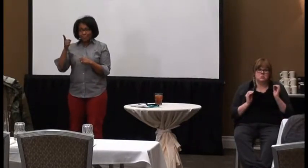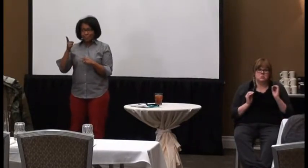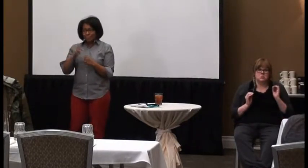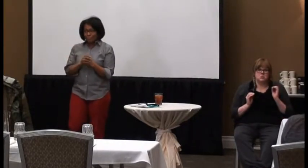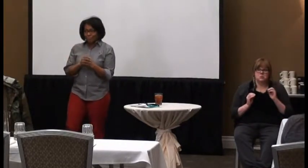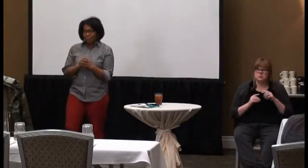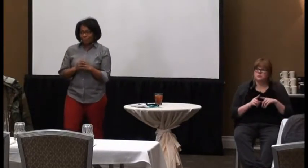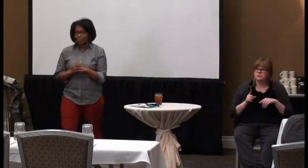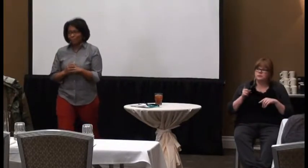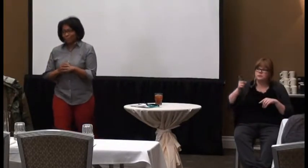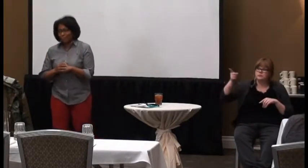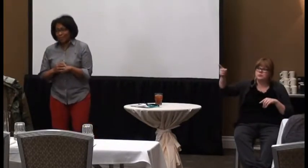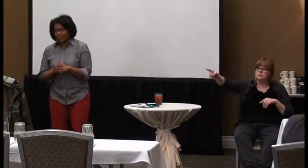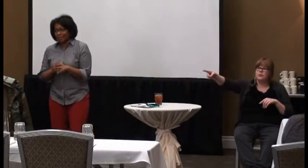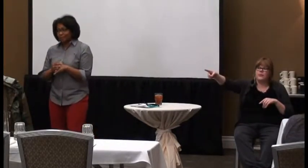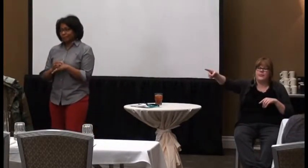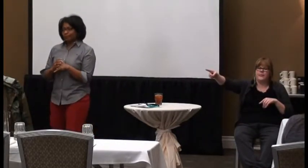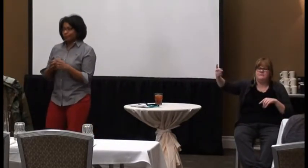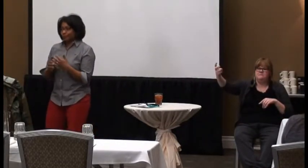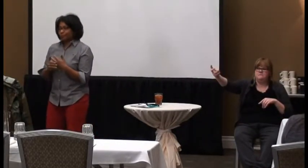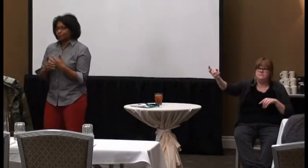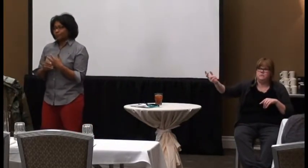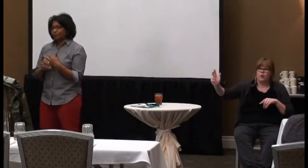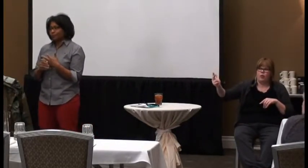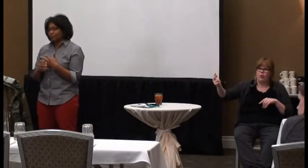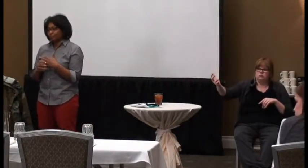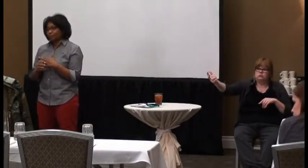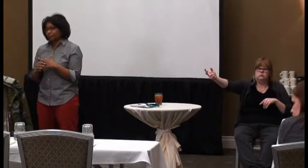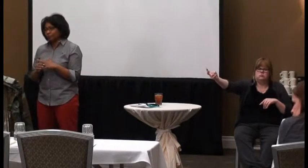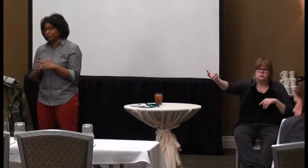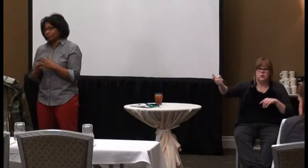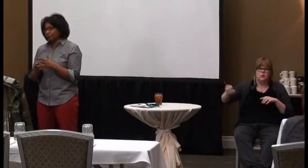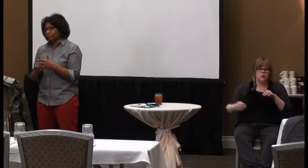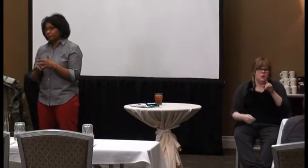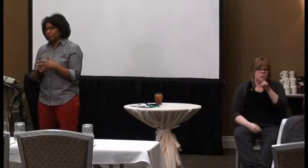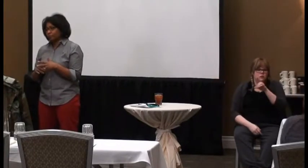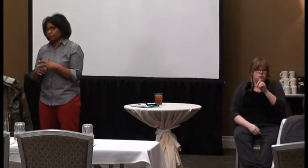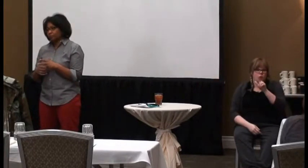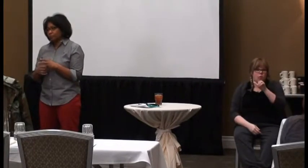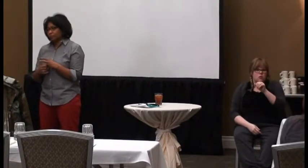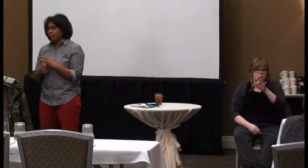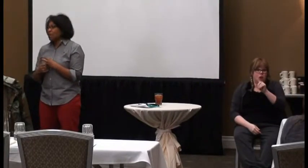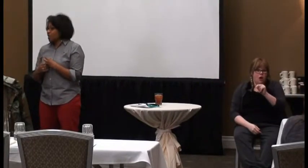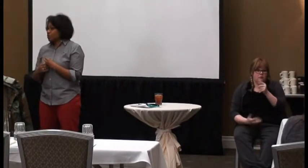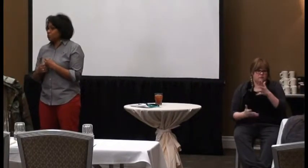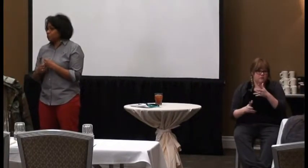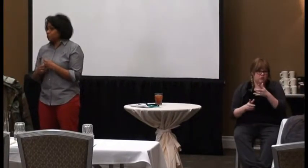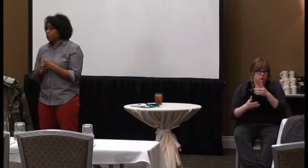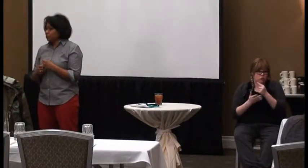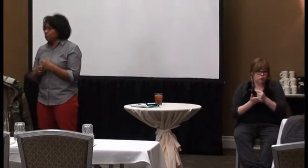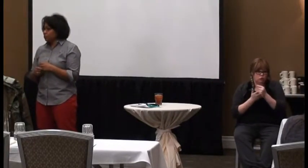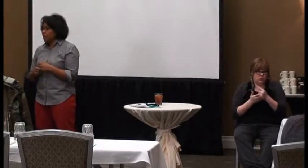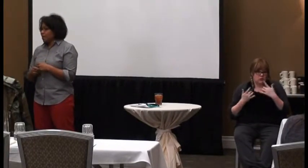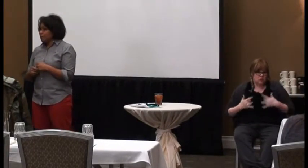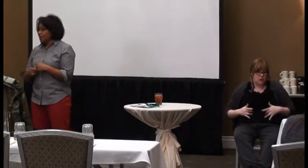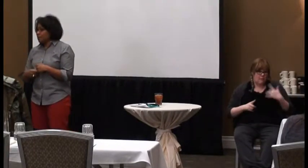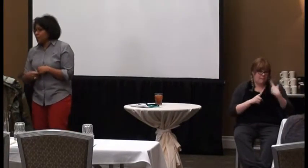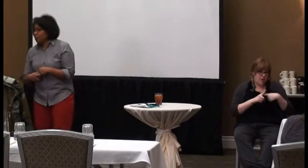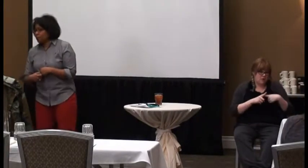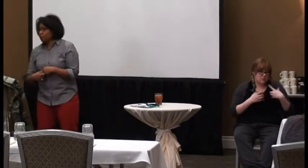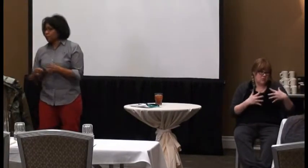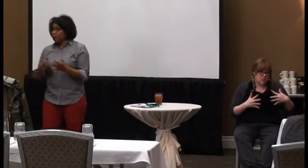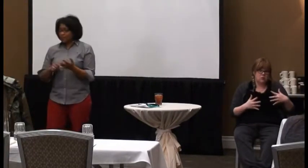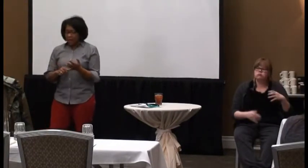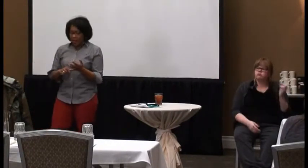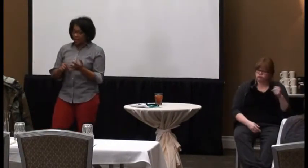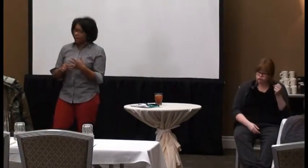I just have a comment. Doesn't Zoloft treat both depression and anxiety? They do. Okay. Yeah, they